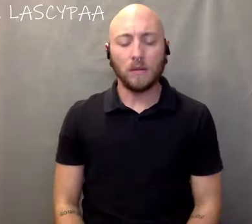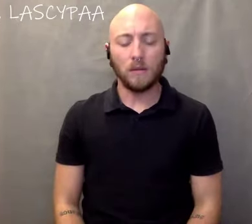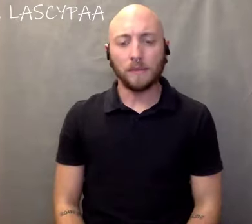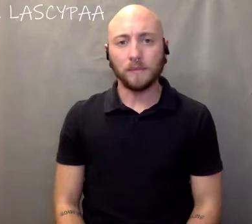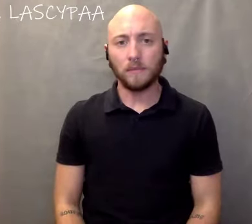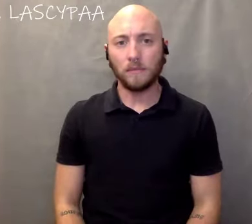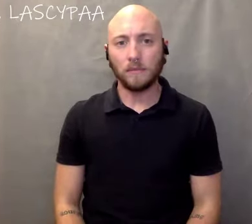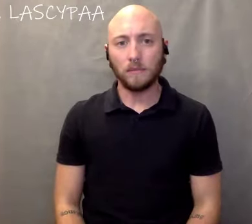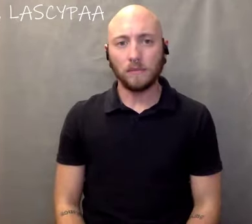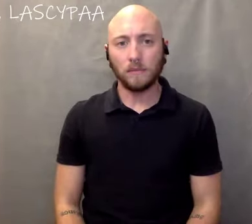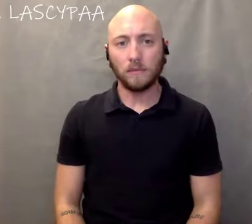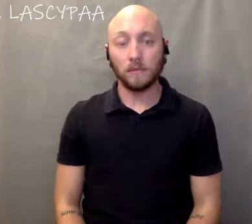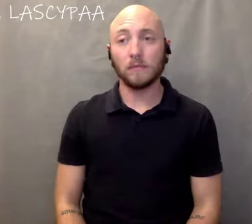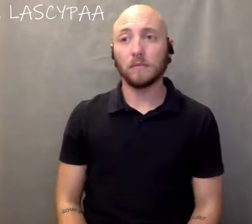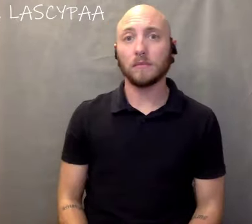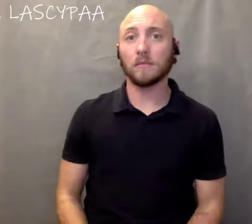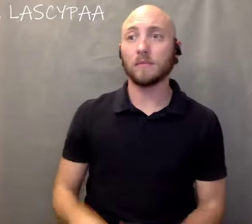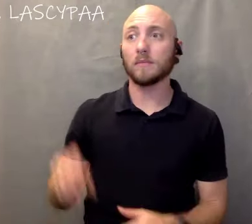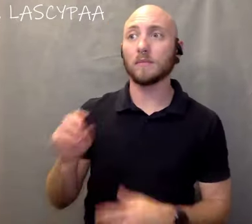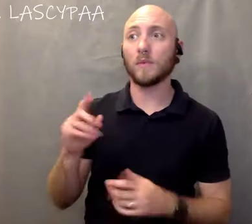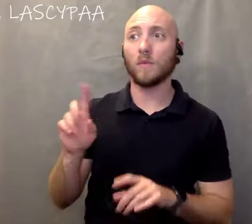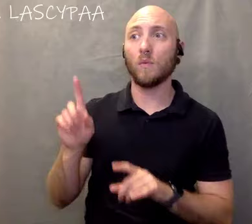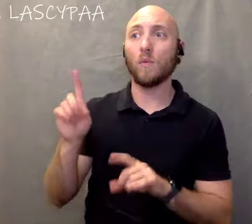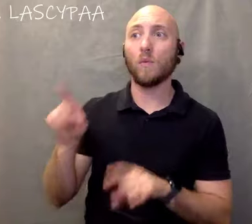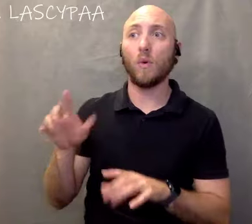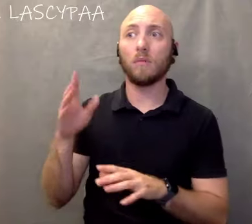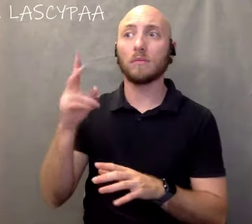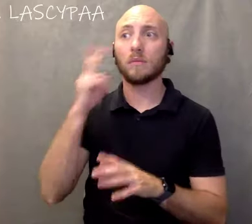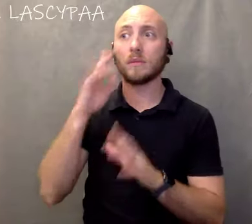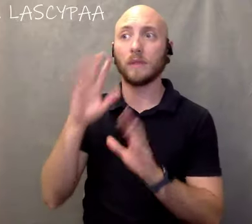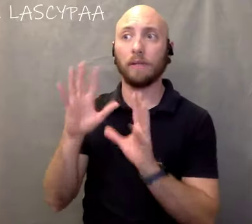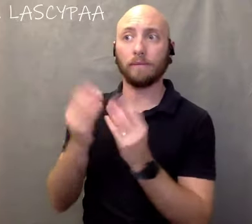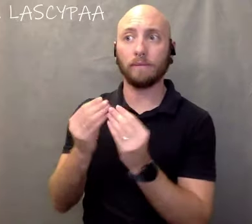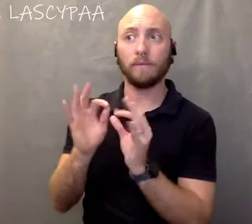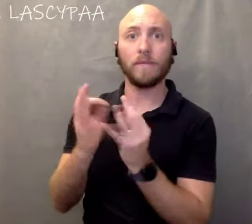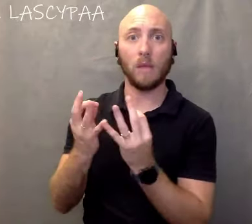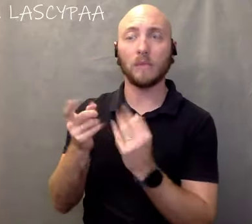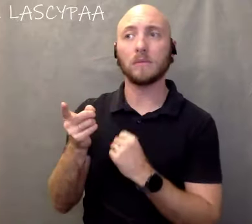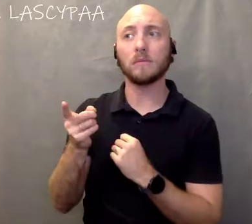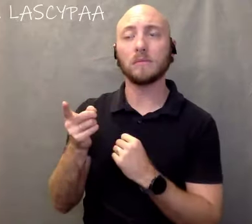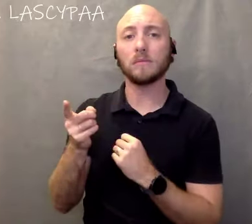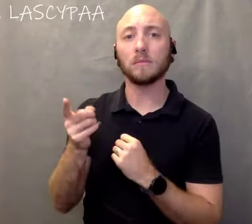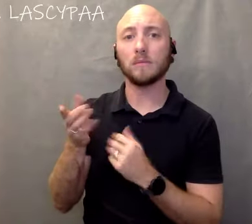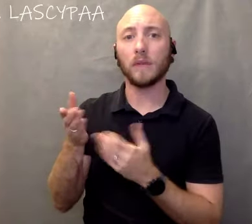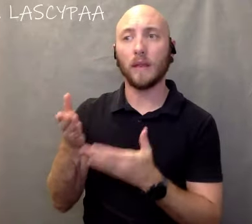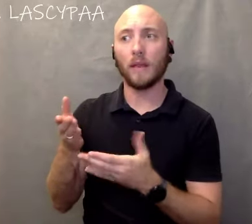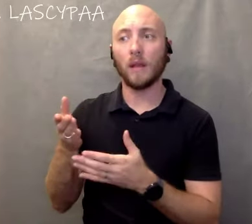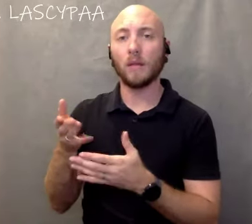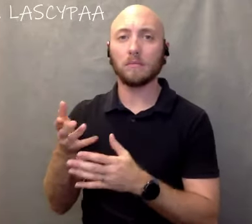it was pretty surreal to go back and see my family and be there for my mom before she